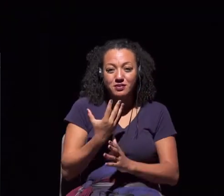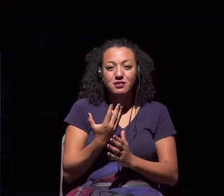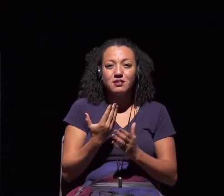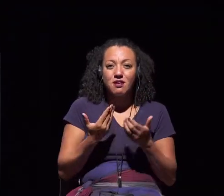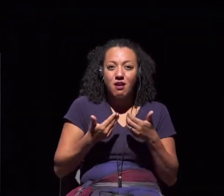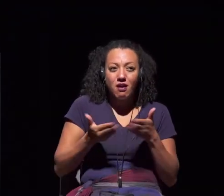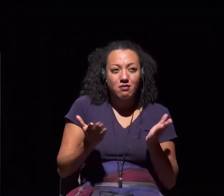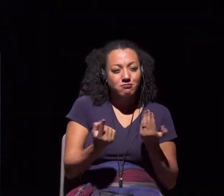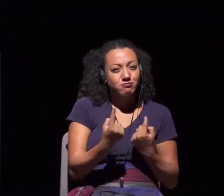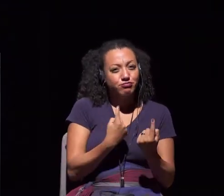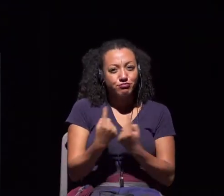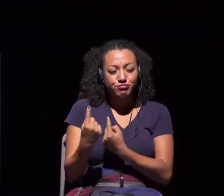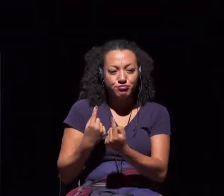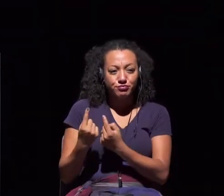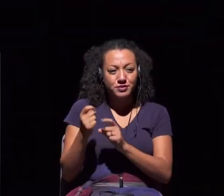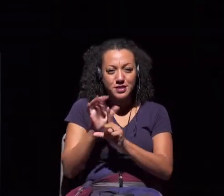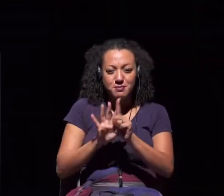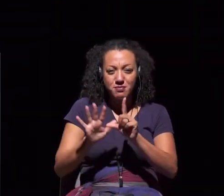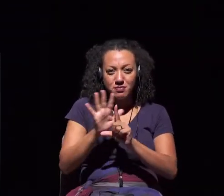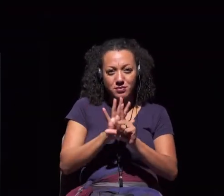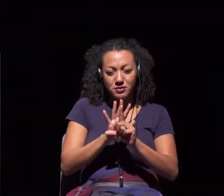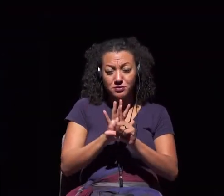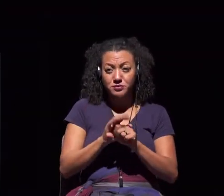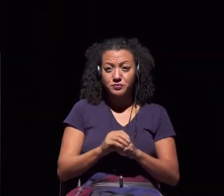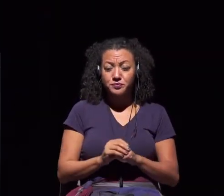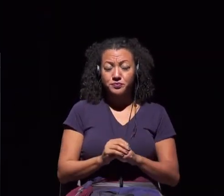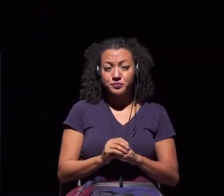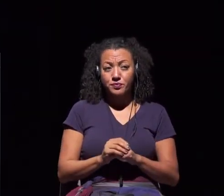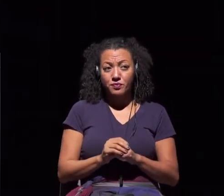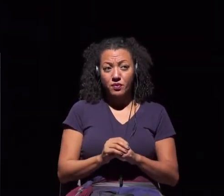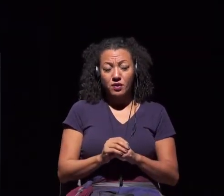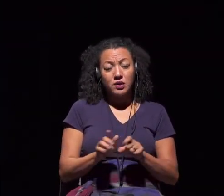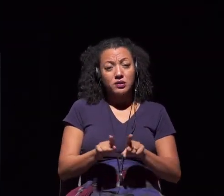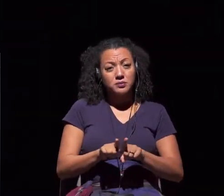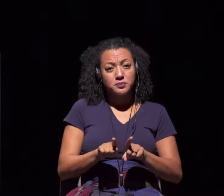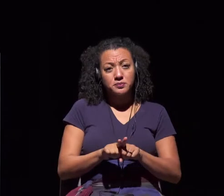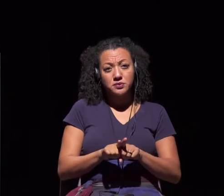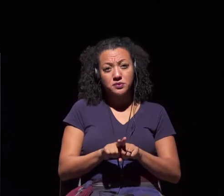images together with the more sort of compassionate, the more